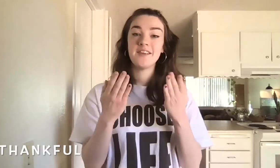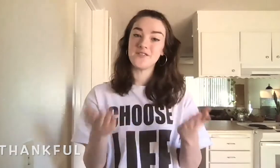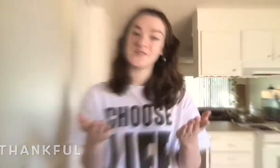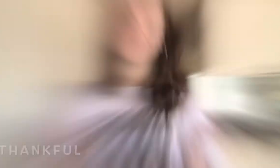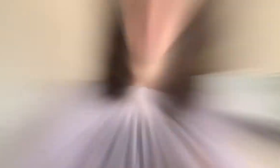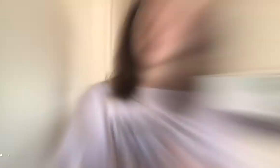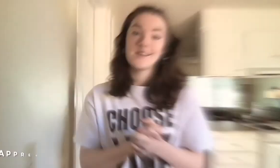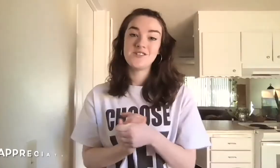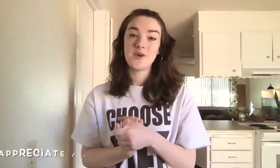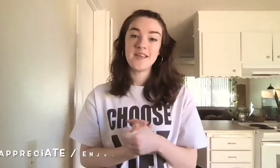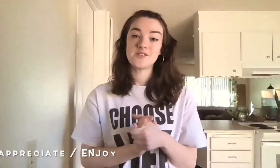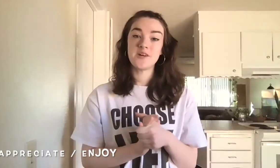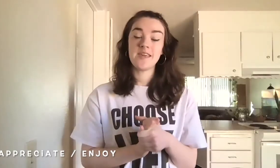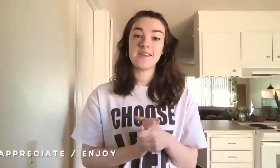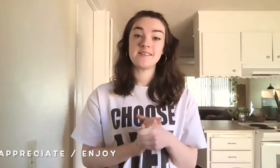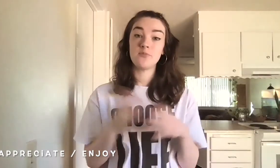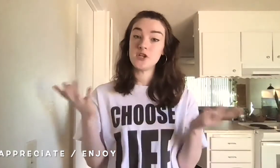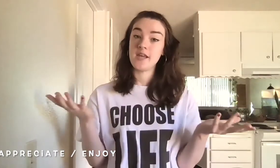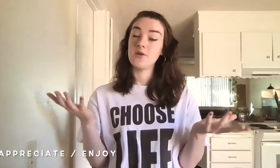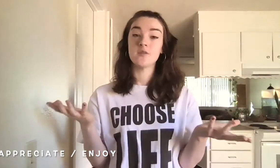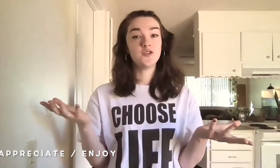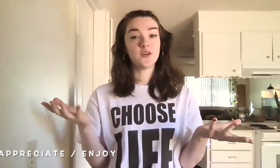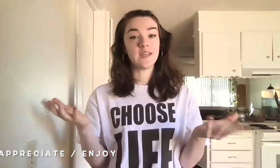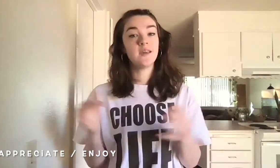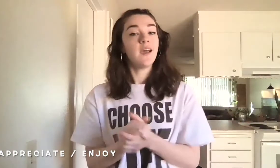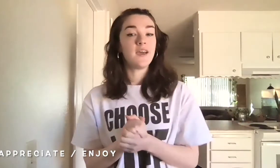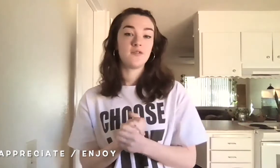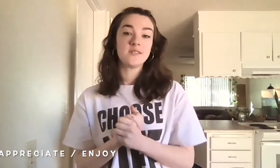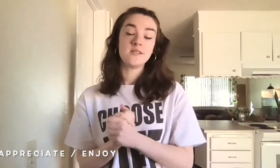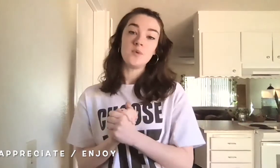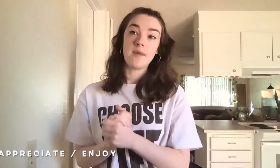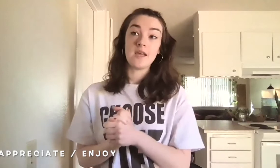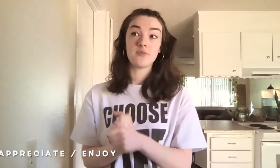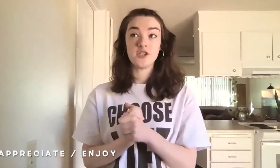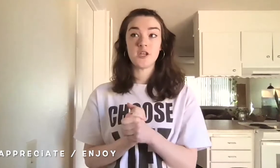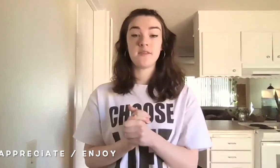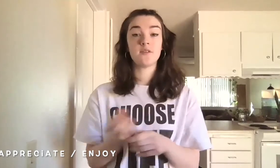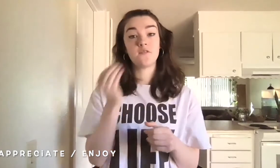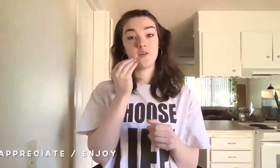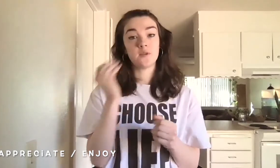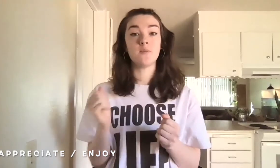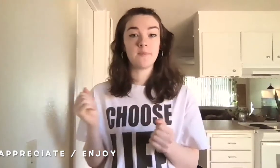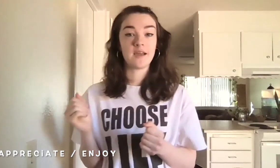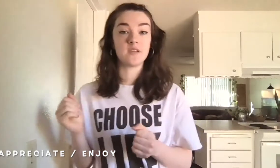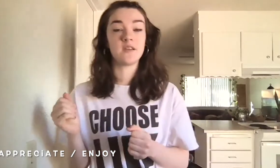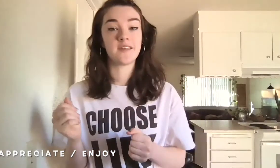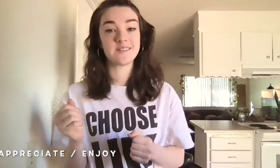Thankful. So next up is appreciate or enjoy. For instance, we might appreciate the food that we might be having at